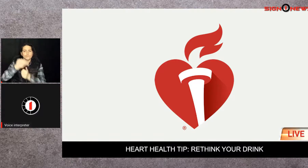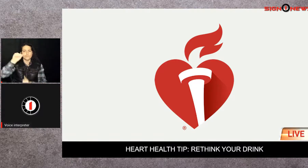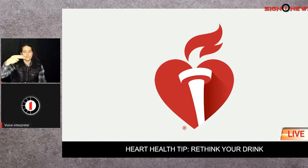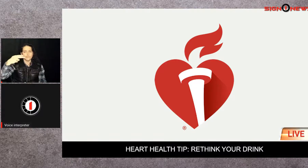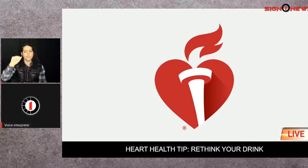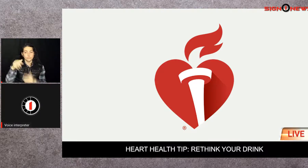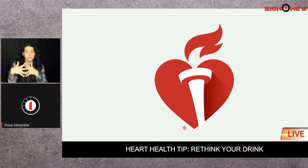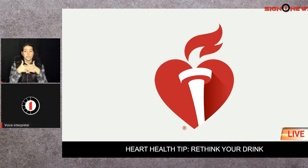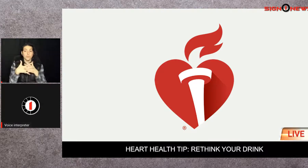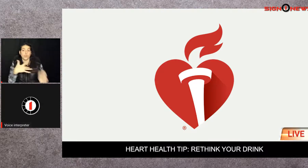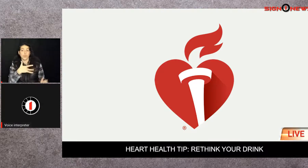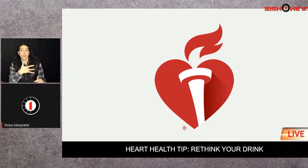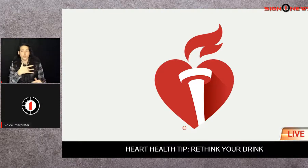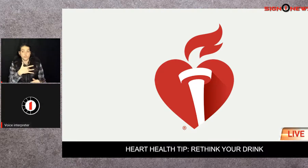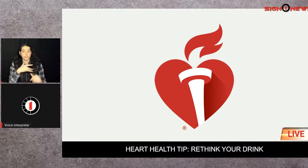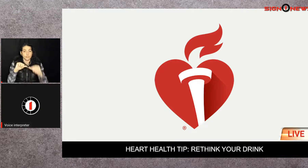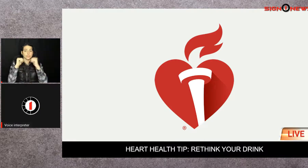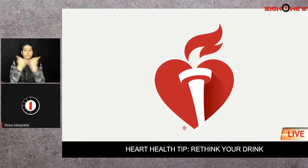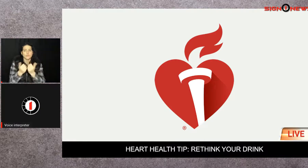A quick reminder,